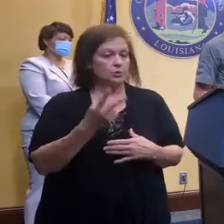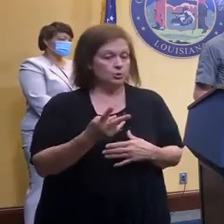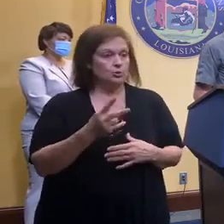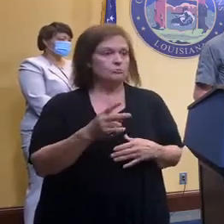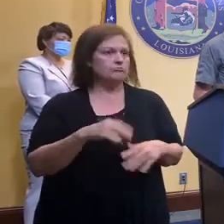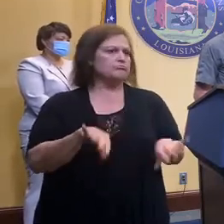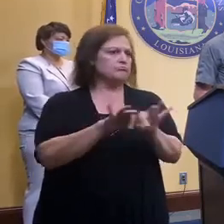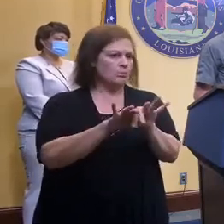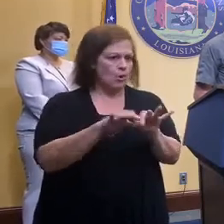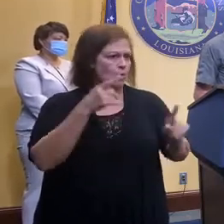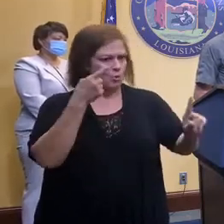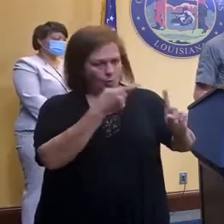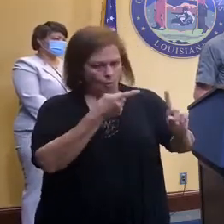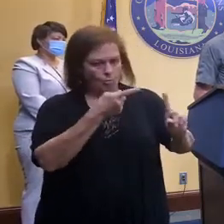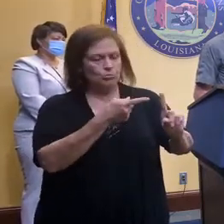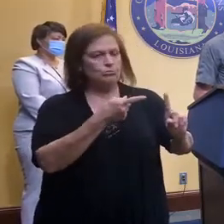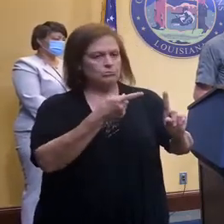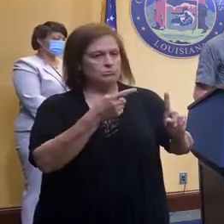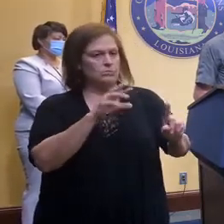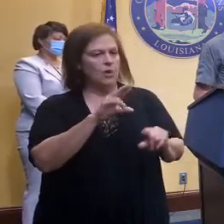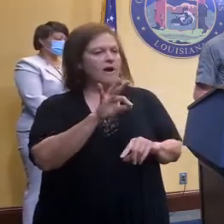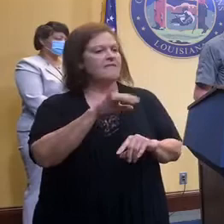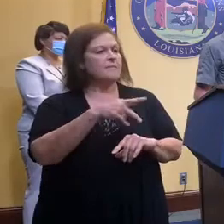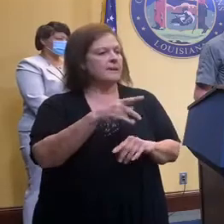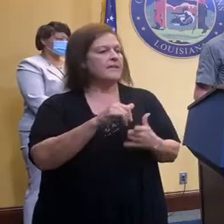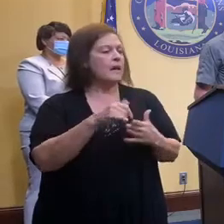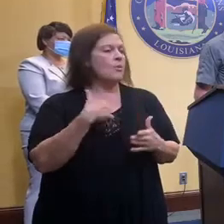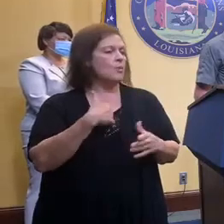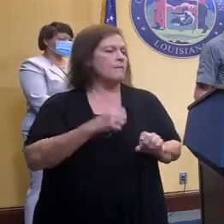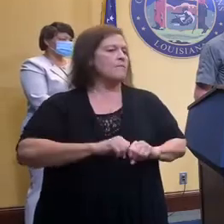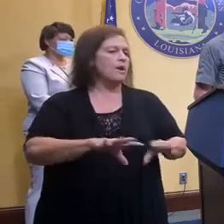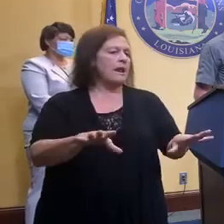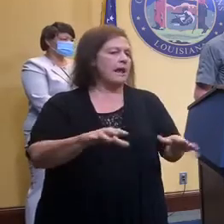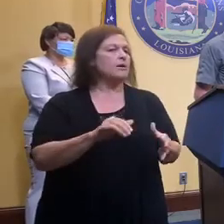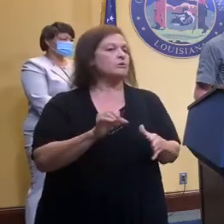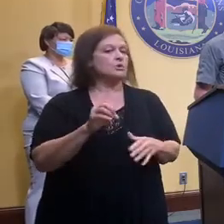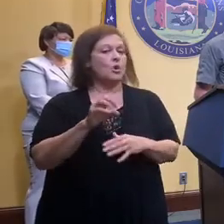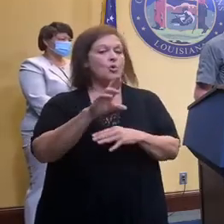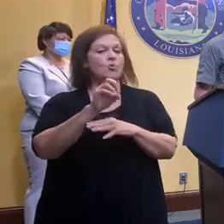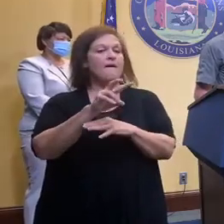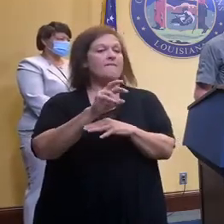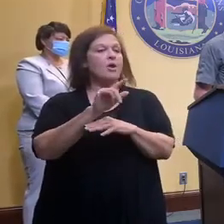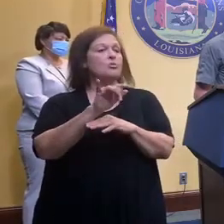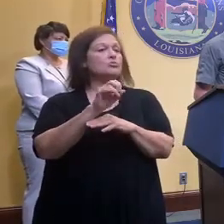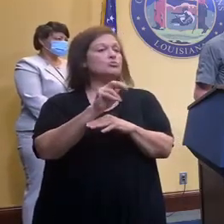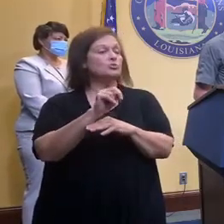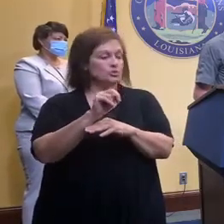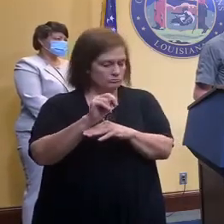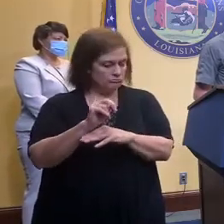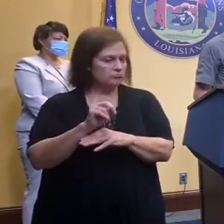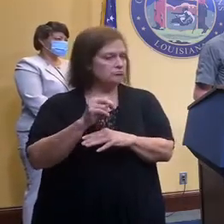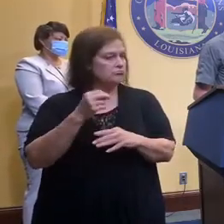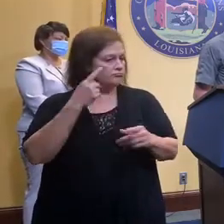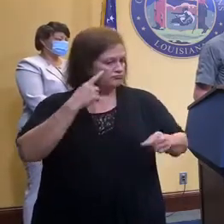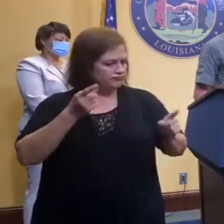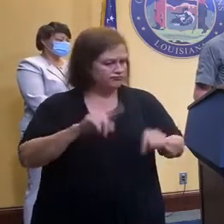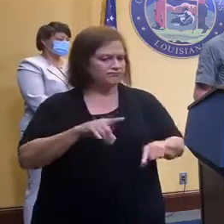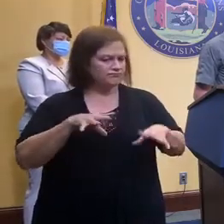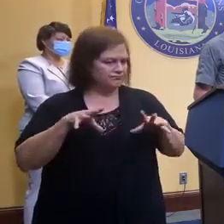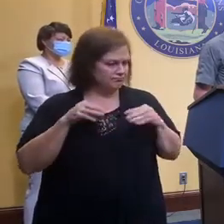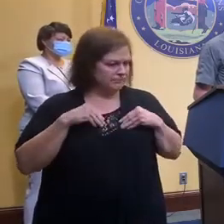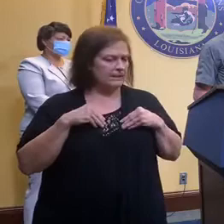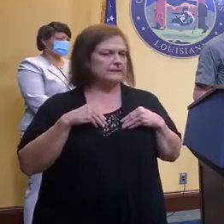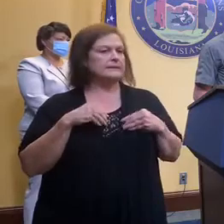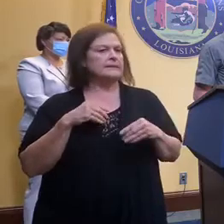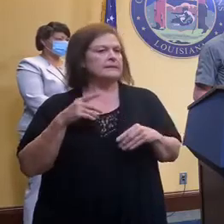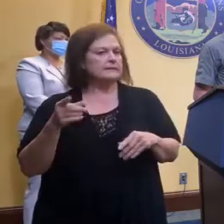primary goals of the RFP that was put out. So Revolution ran with it. They've partnered with up to 100 restaurants in the city, some of